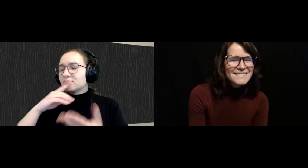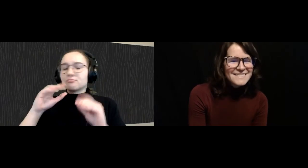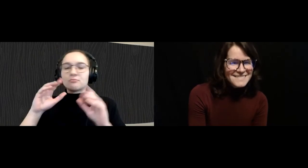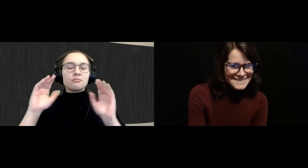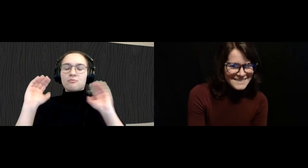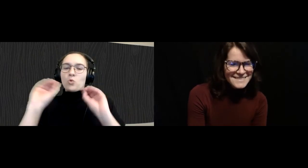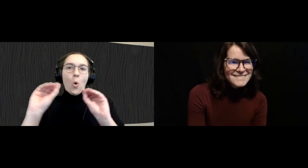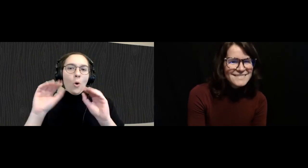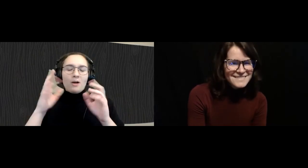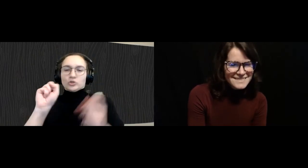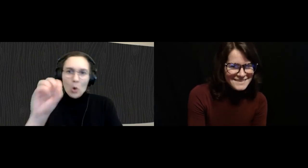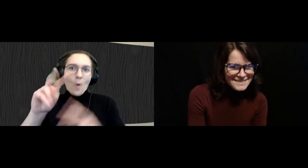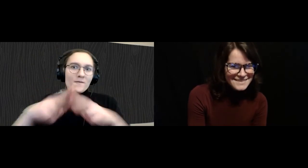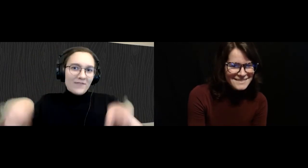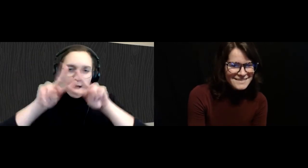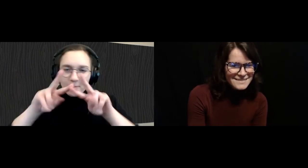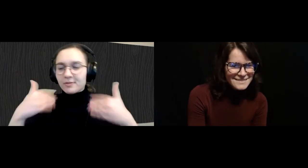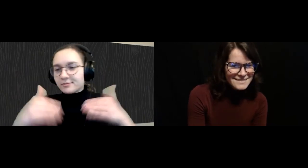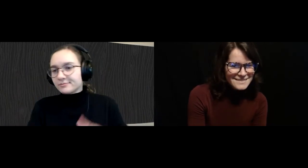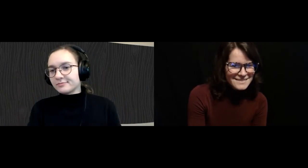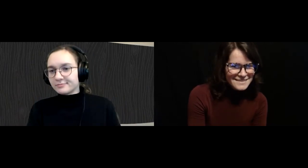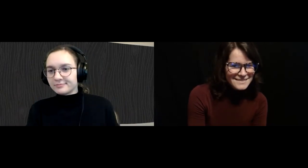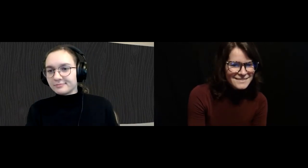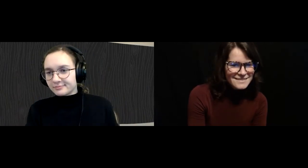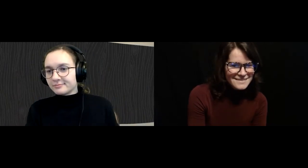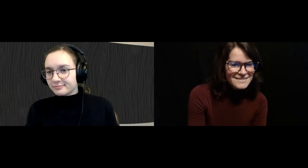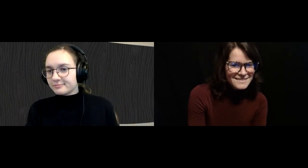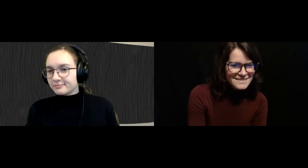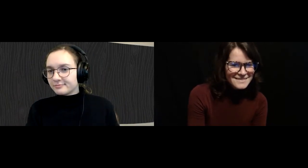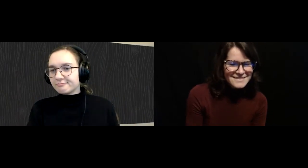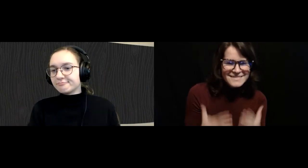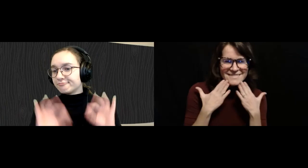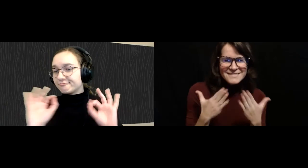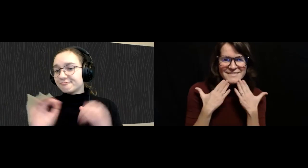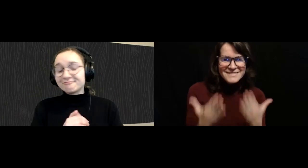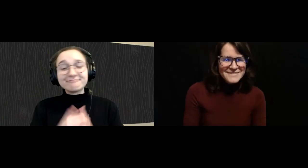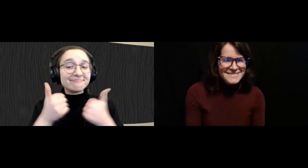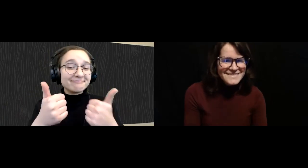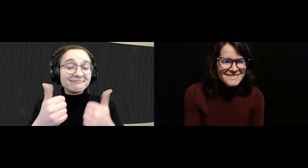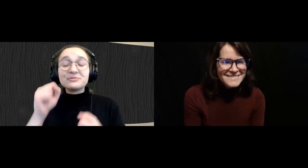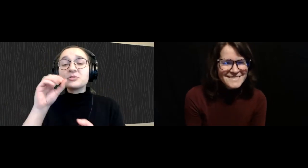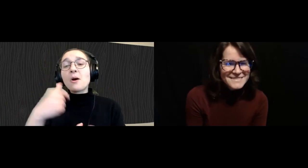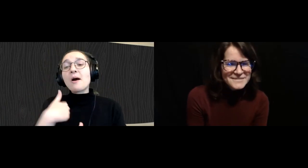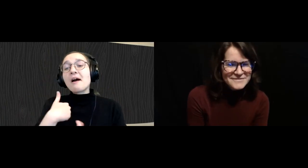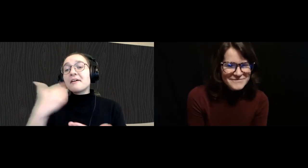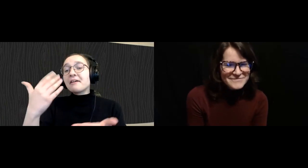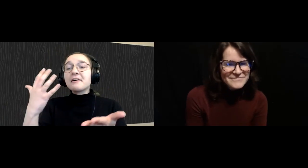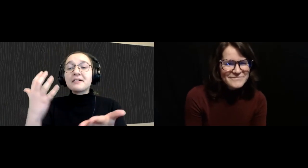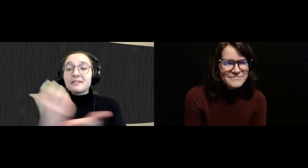your time and the information. It's so very valuable. Yes, thank you.